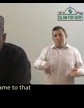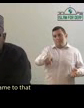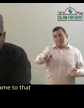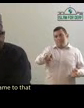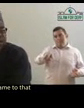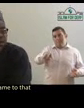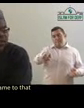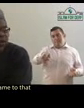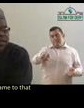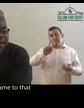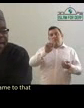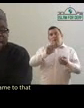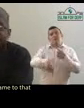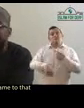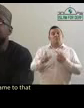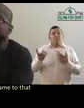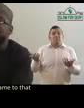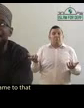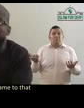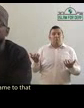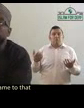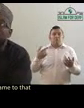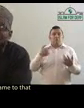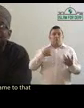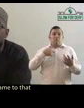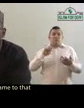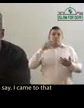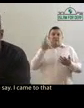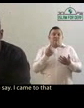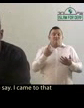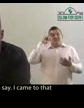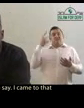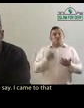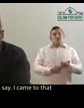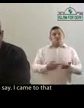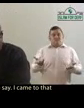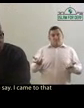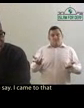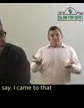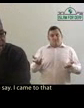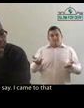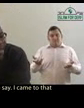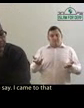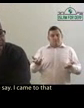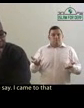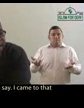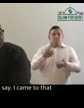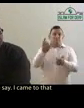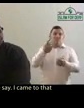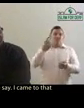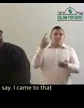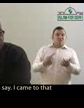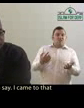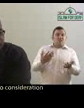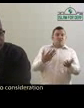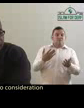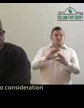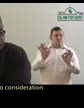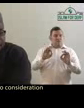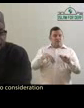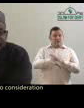from? The answer is going to be, I came to that conclusion myself. That's what they're going to say. I came to that conclusion